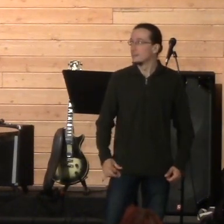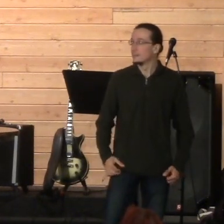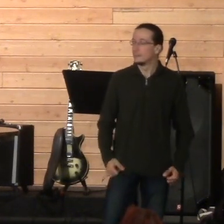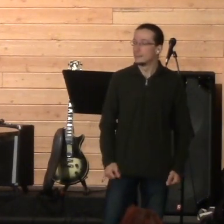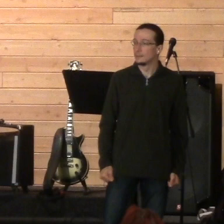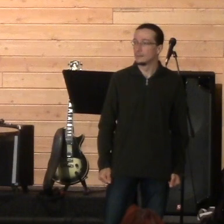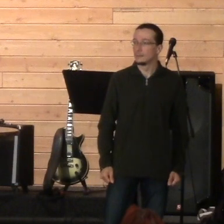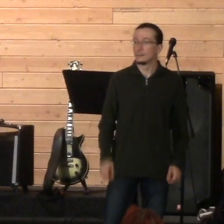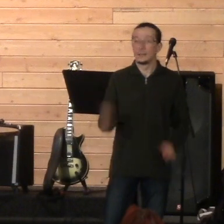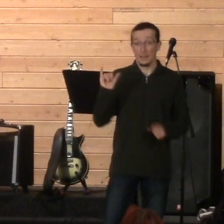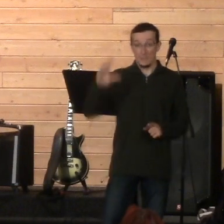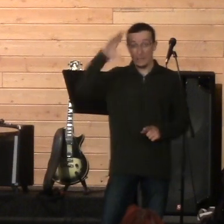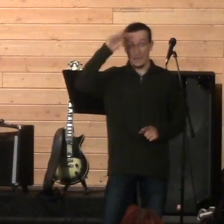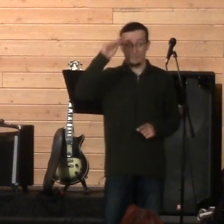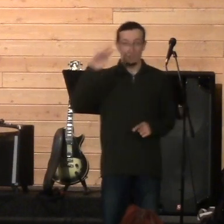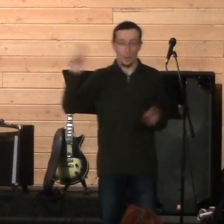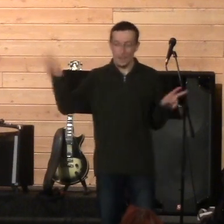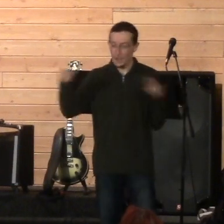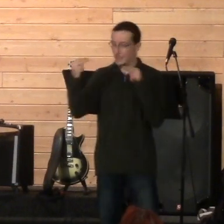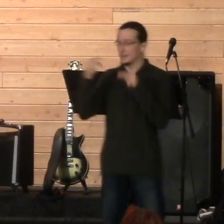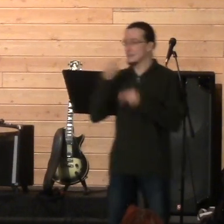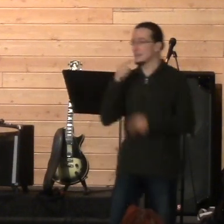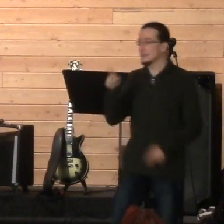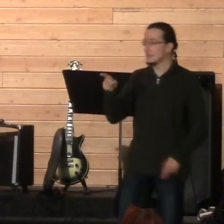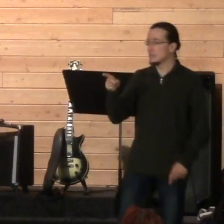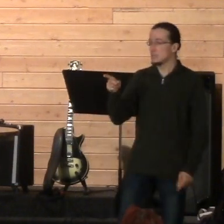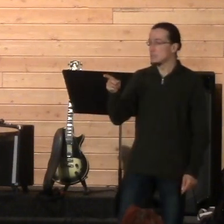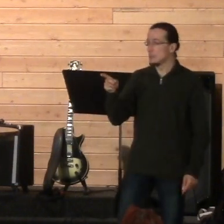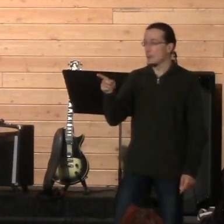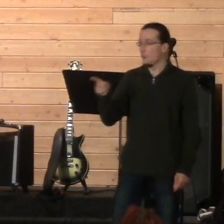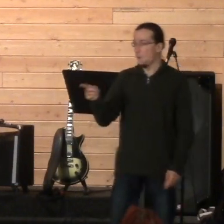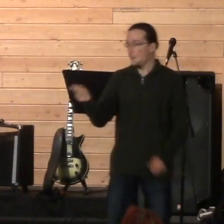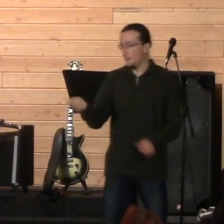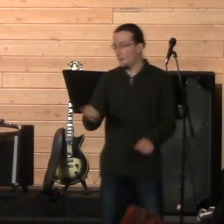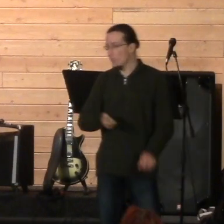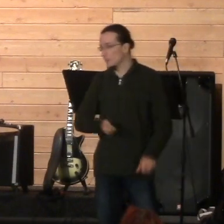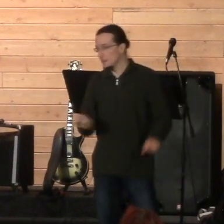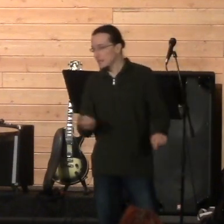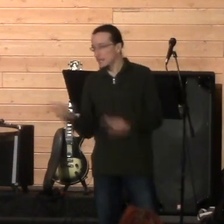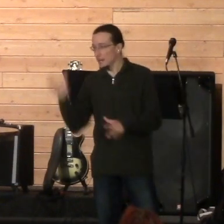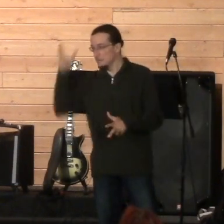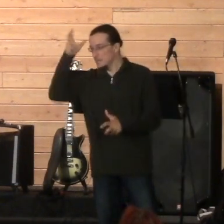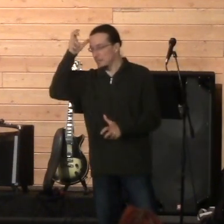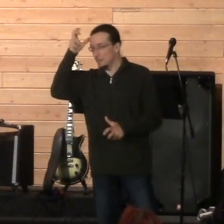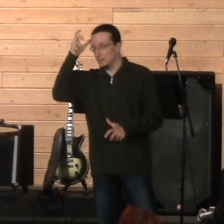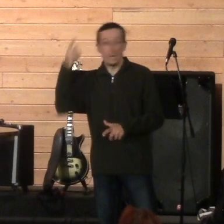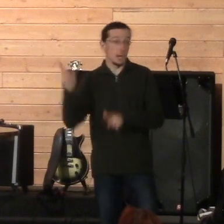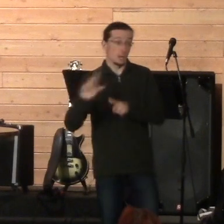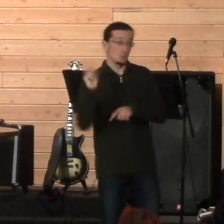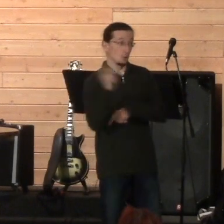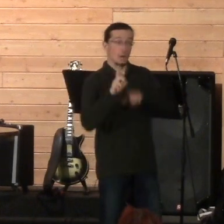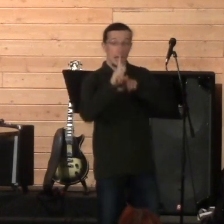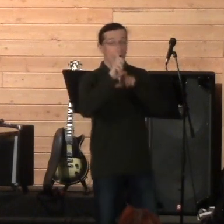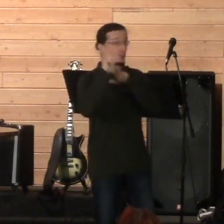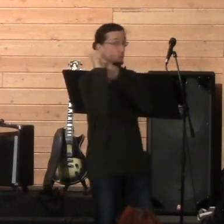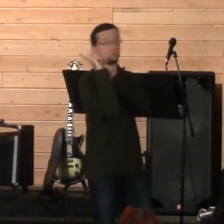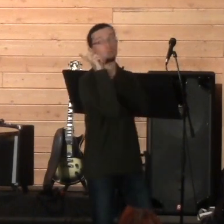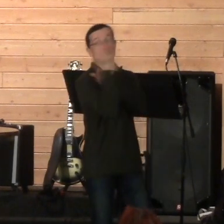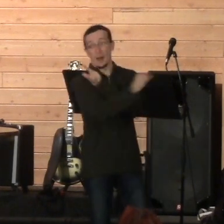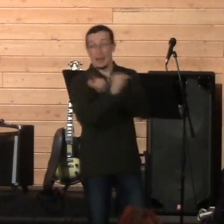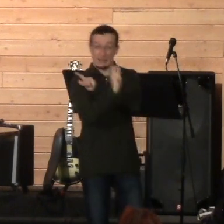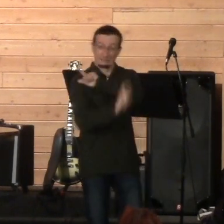You look at that boy, you say, get behind me, Satan. And you turn and you run as fast as your feet will